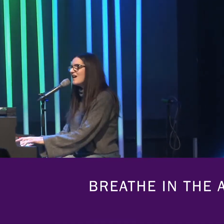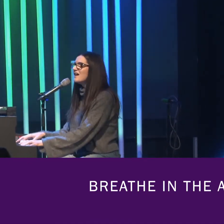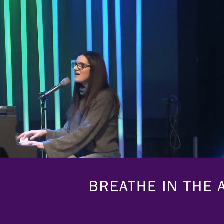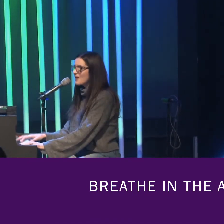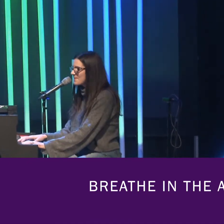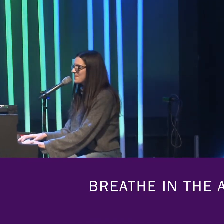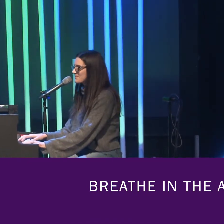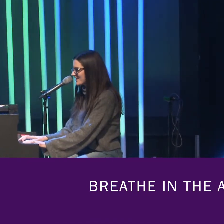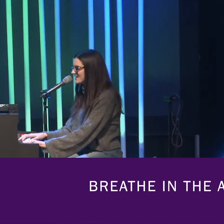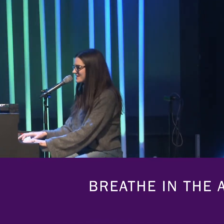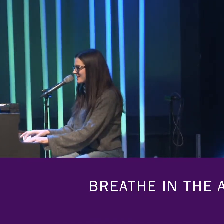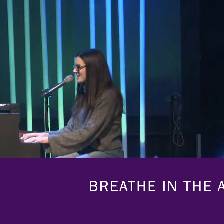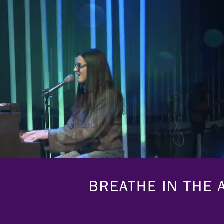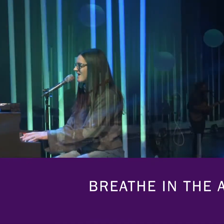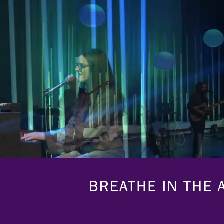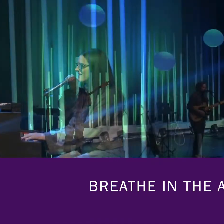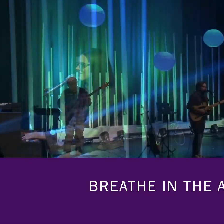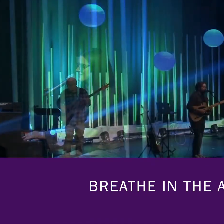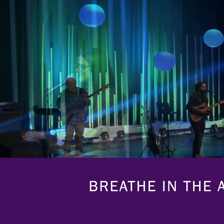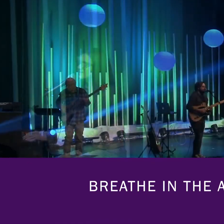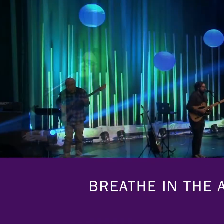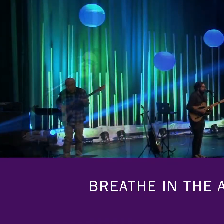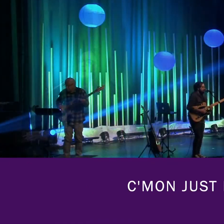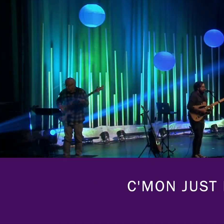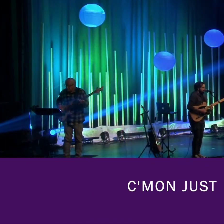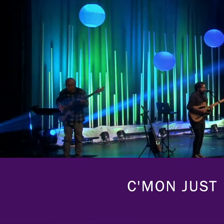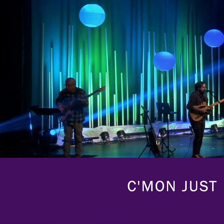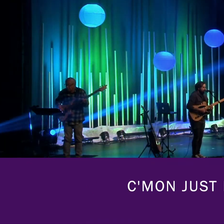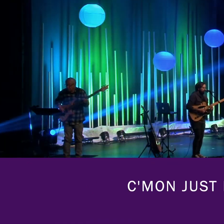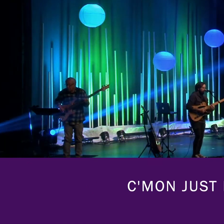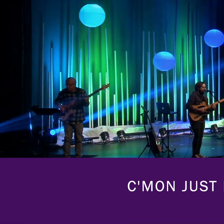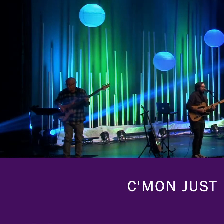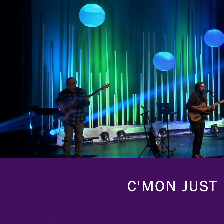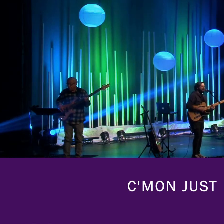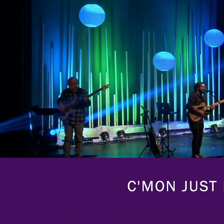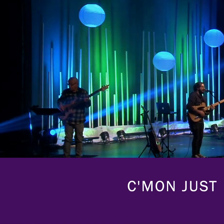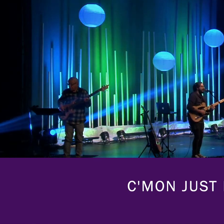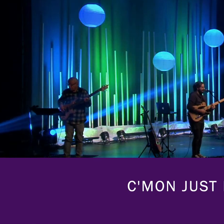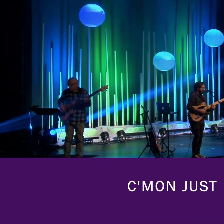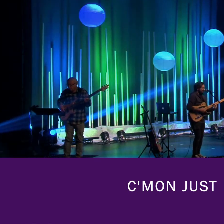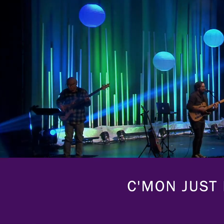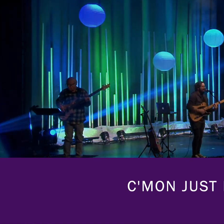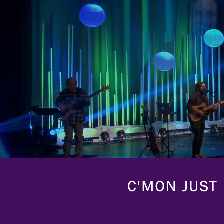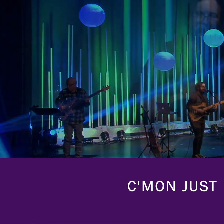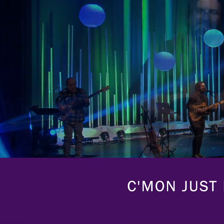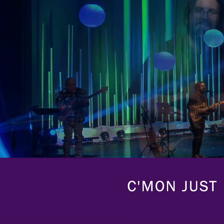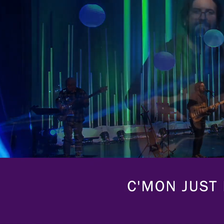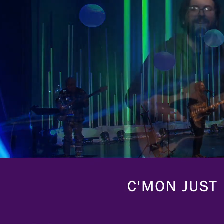air, it's a gift. Come on, just let